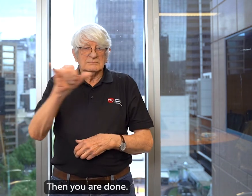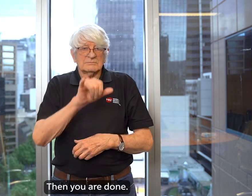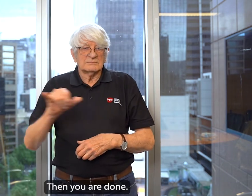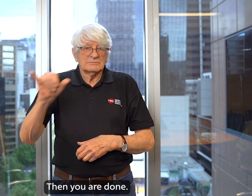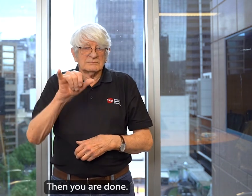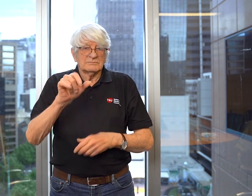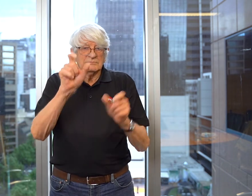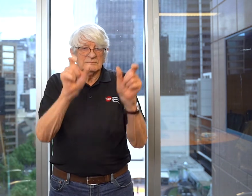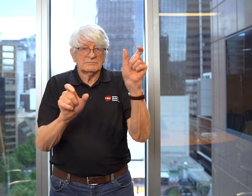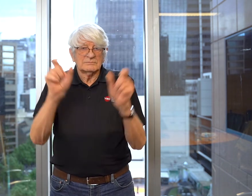you are done.